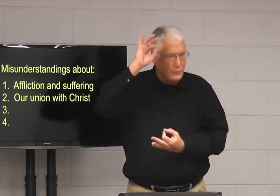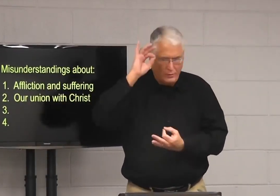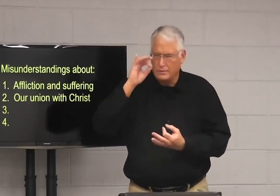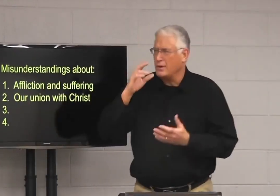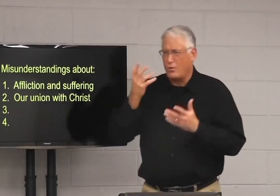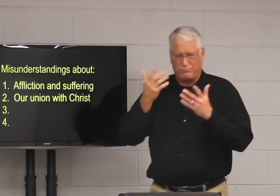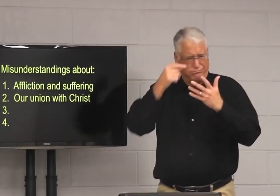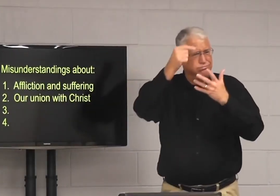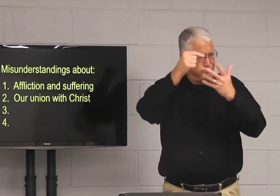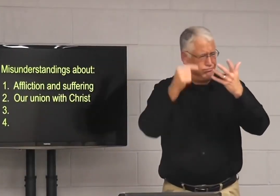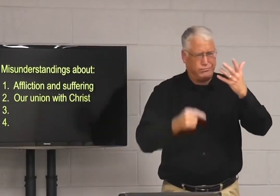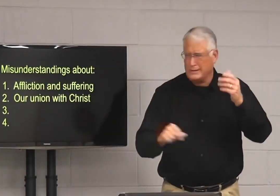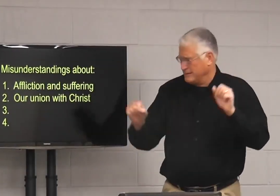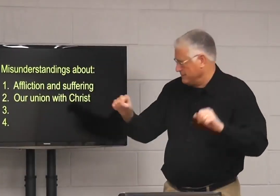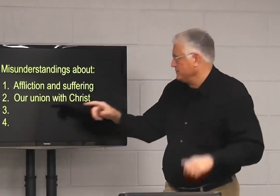Jesus has.